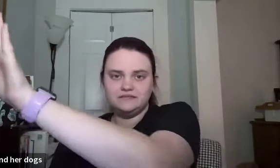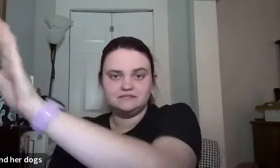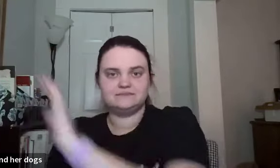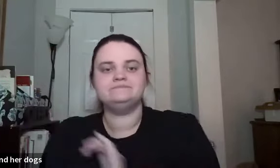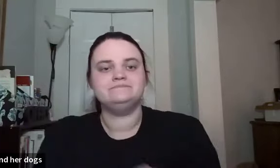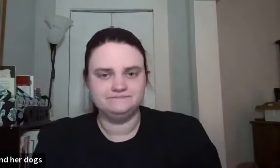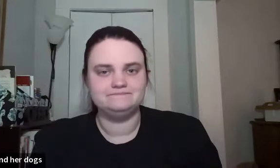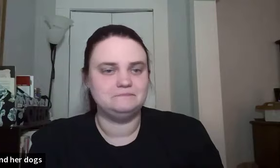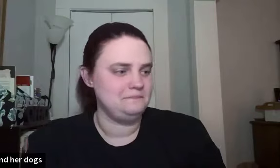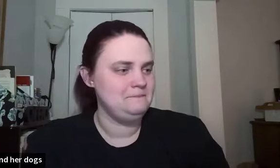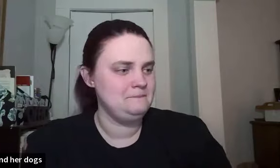Elephant. Hmm?